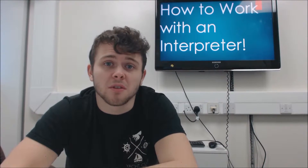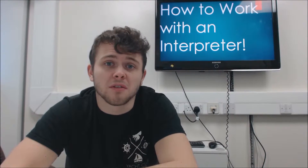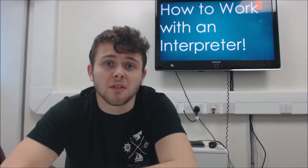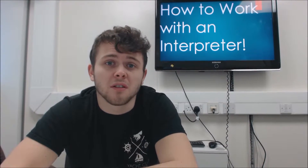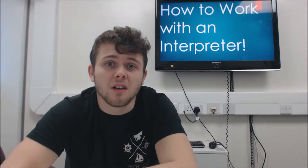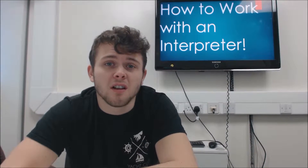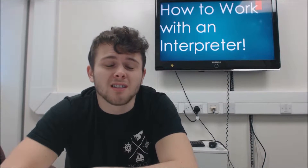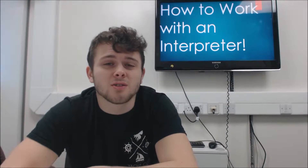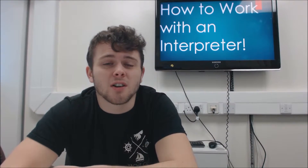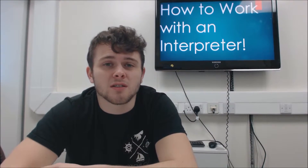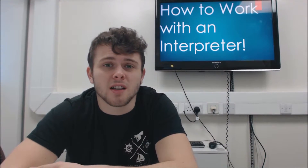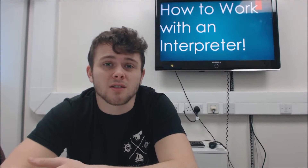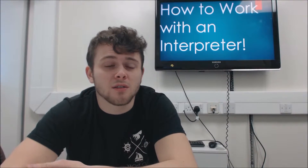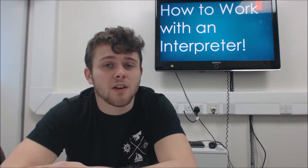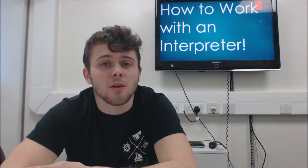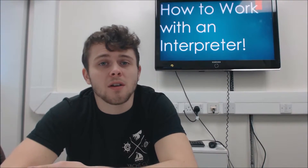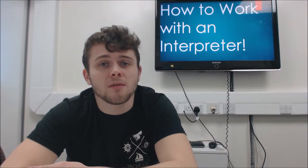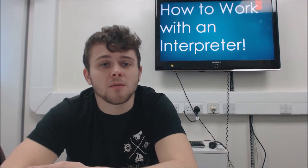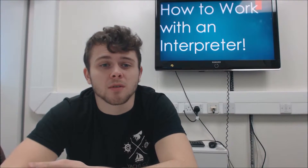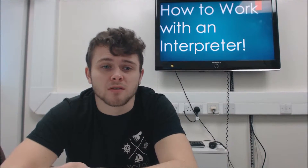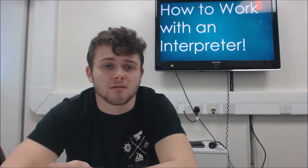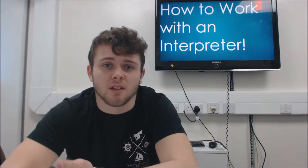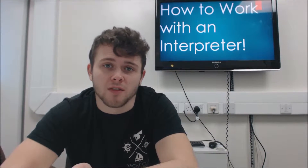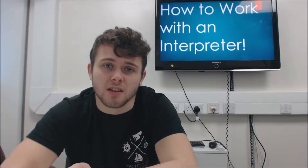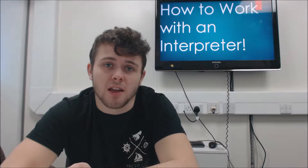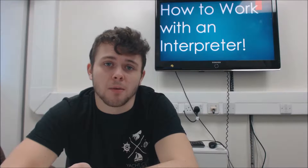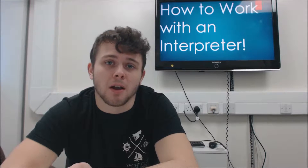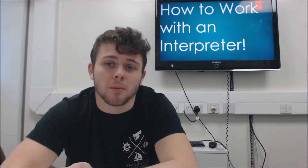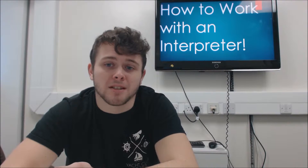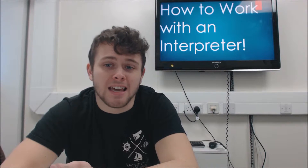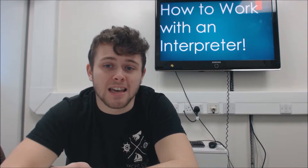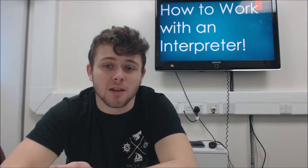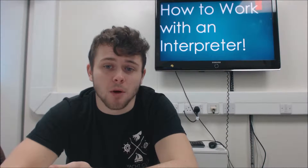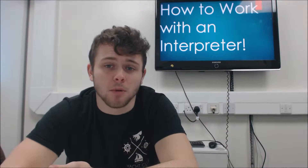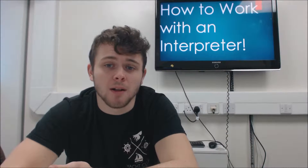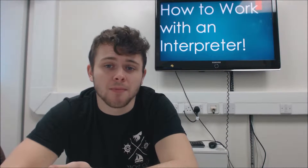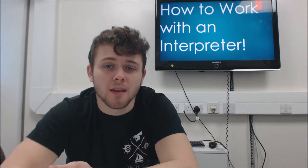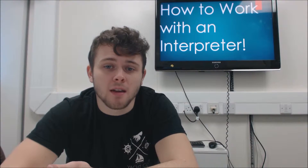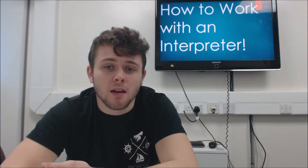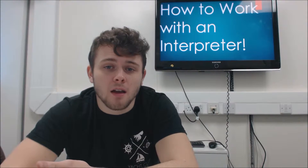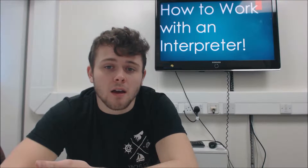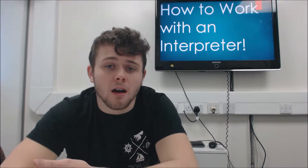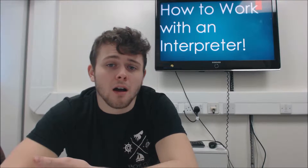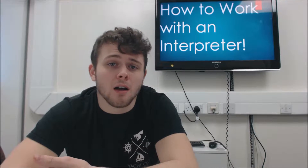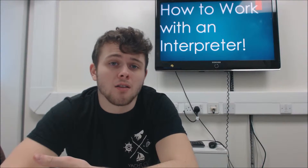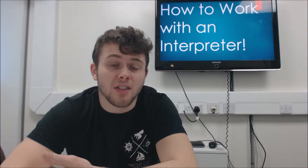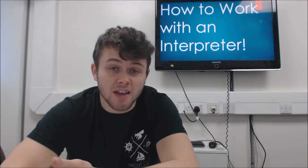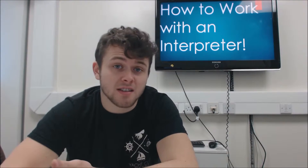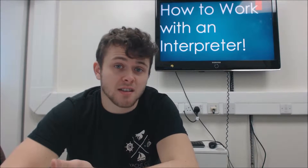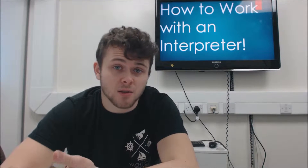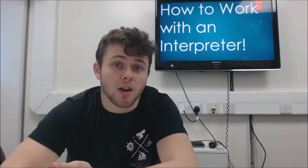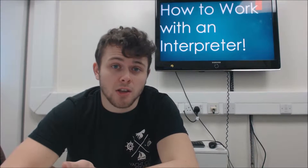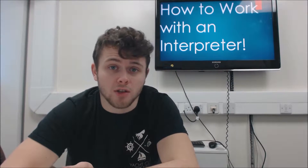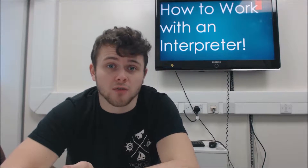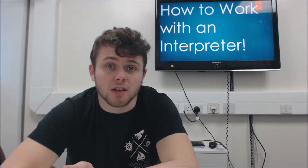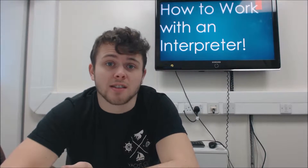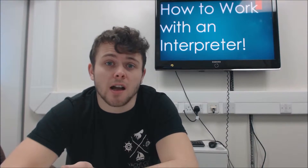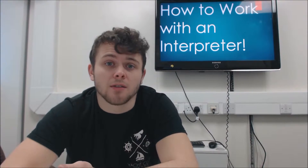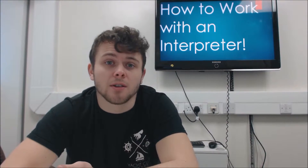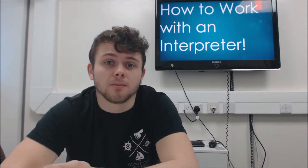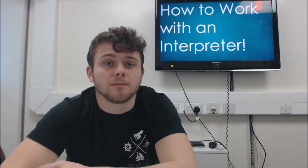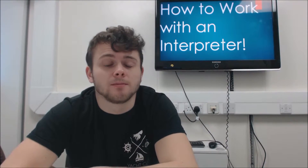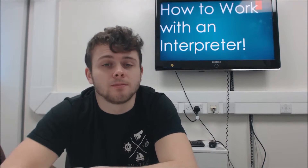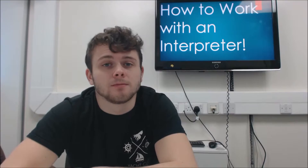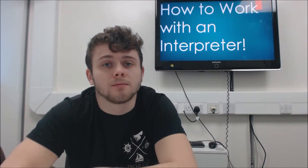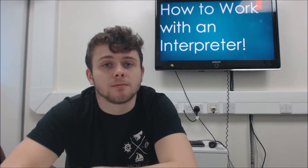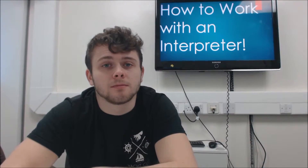away from them, 2 foot. Try not to stand too far away from them, because obviously then they might not be able to hear you properly. This is where you should really